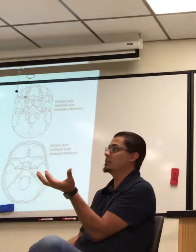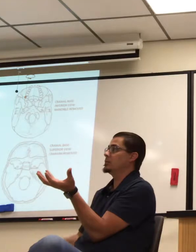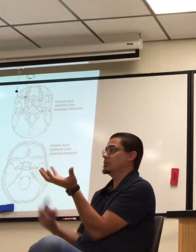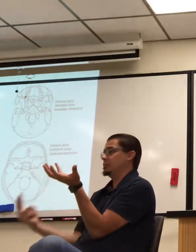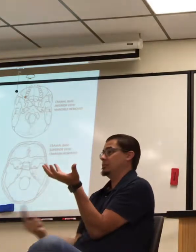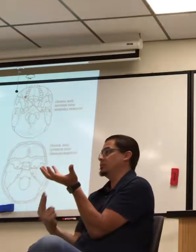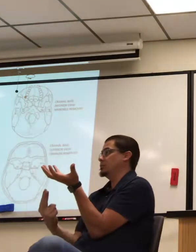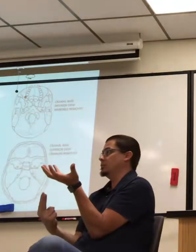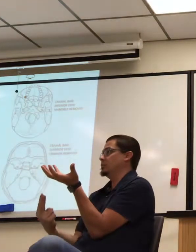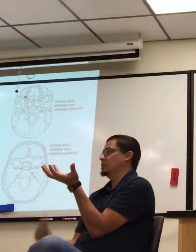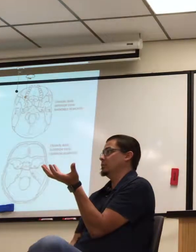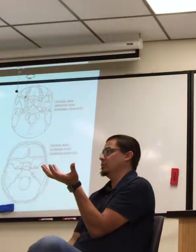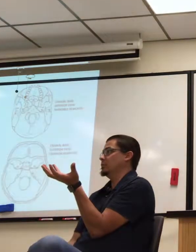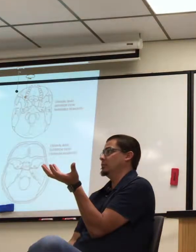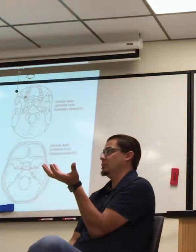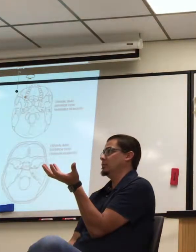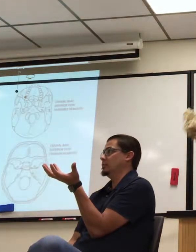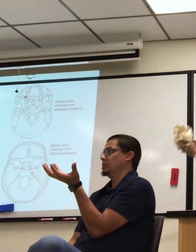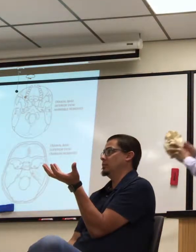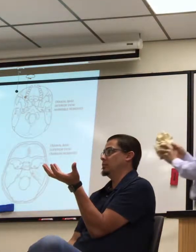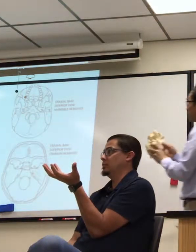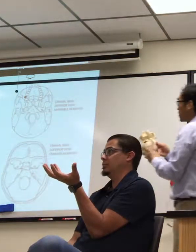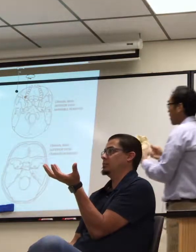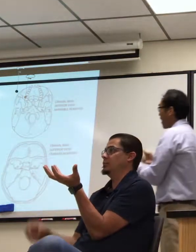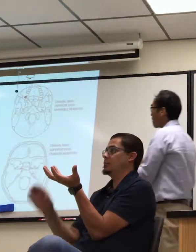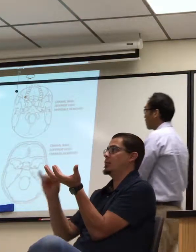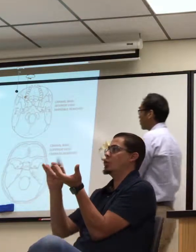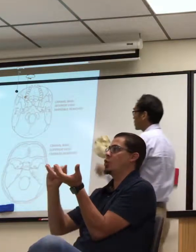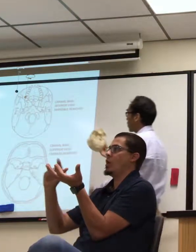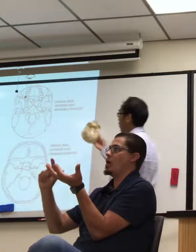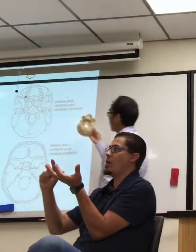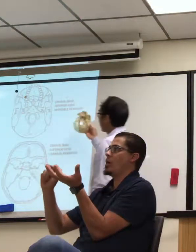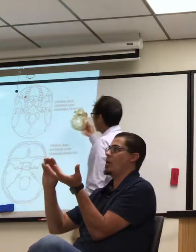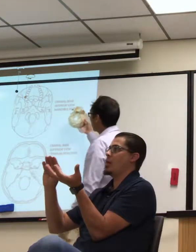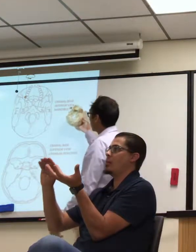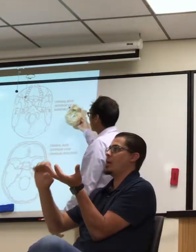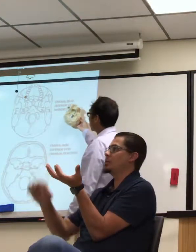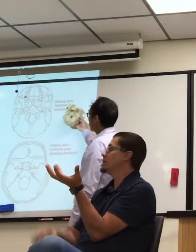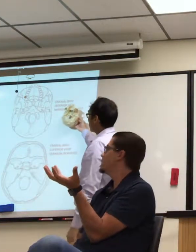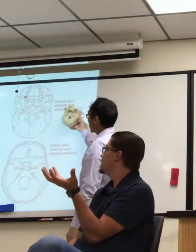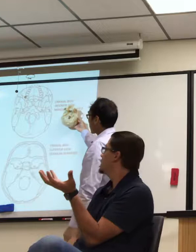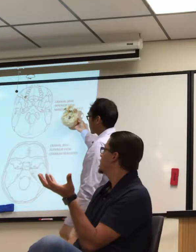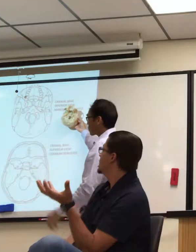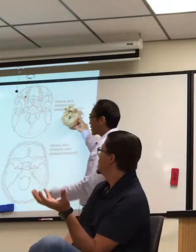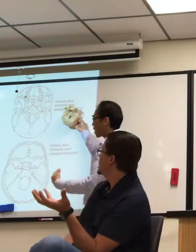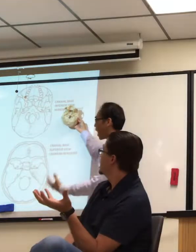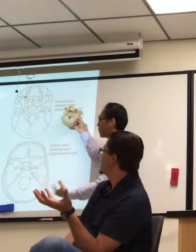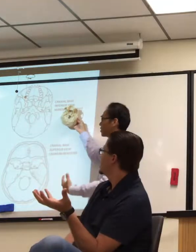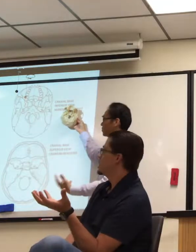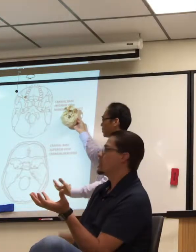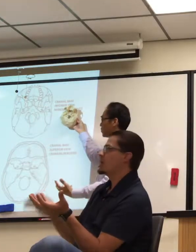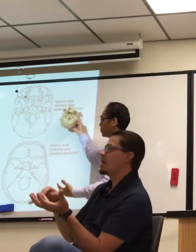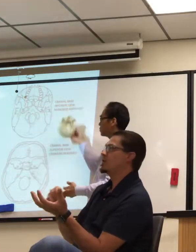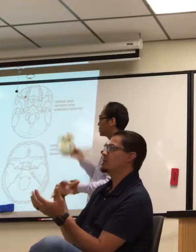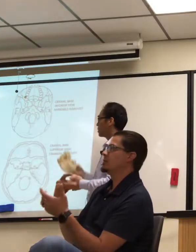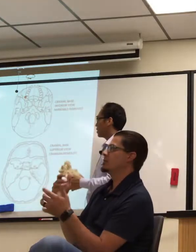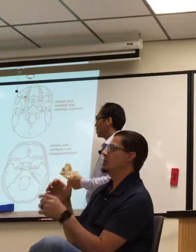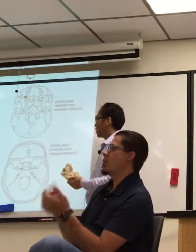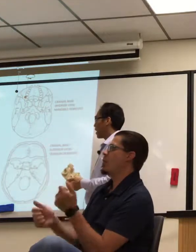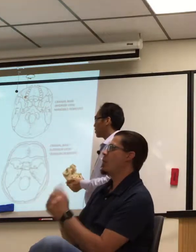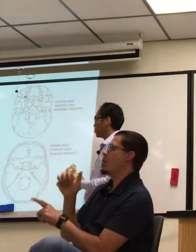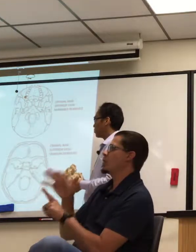bottom, that's the cranial base from underneath. Okay, so that's that view of the skull. Okay, so those are the commonest